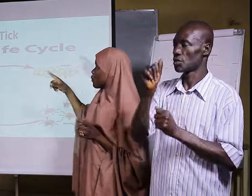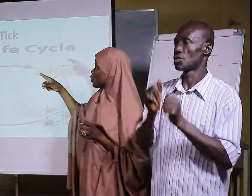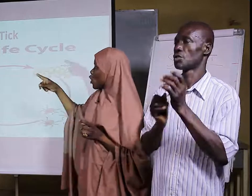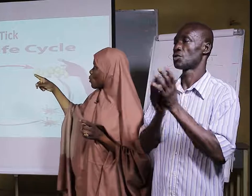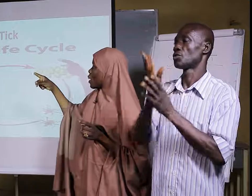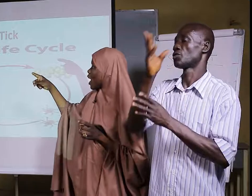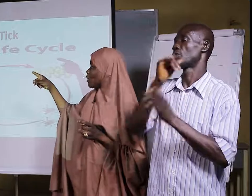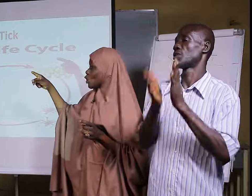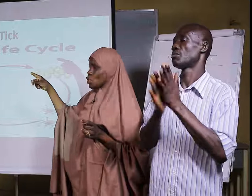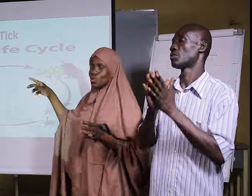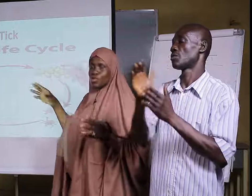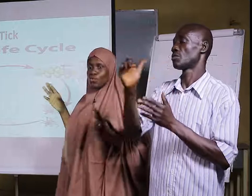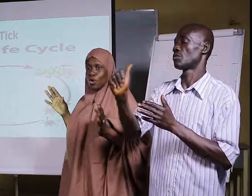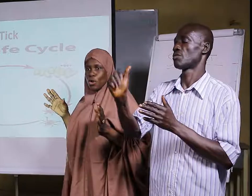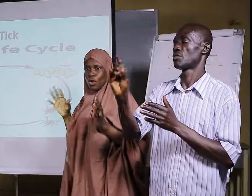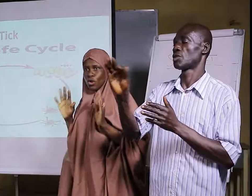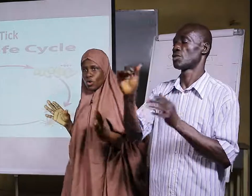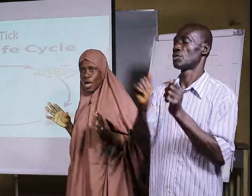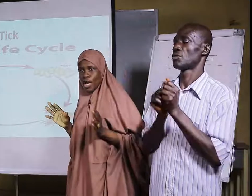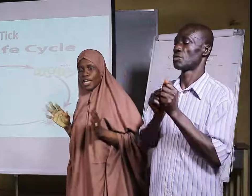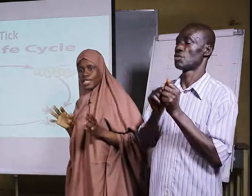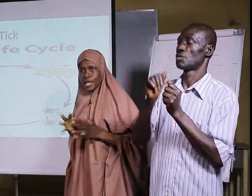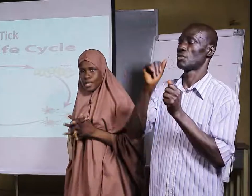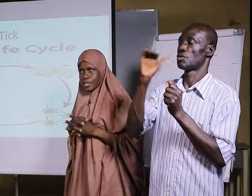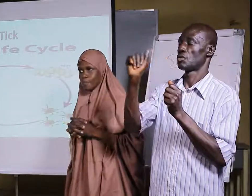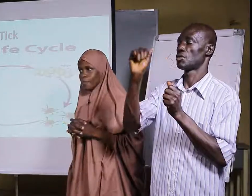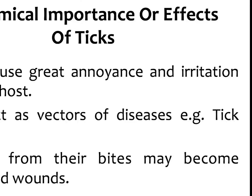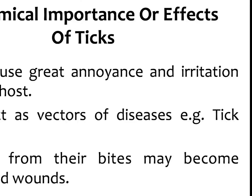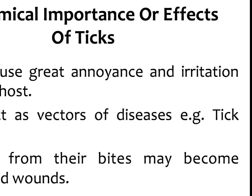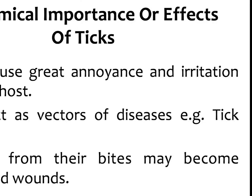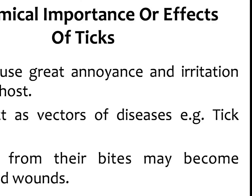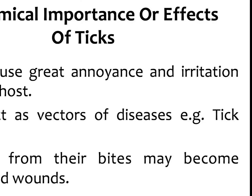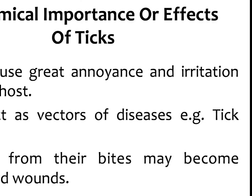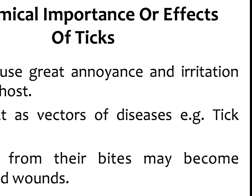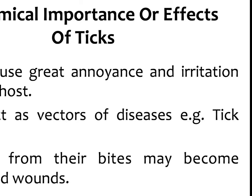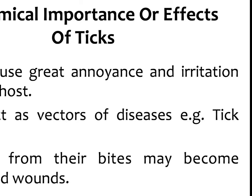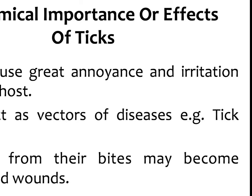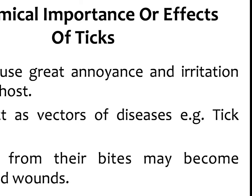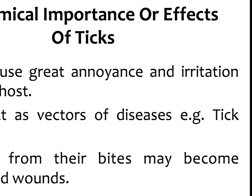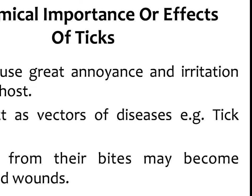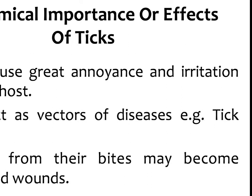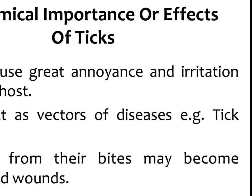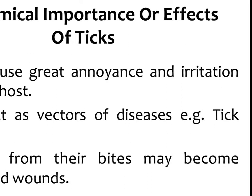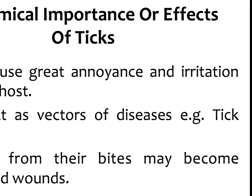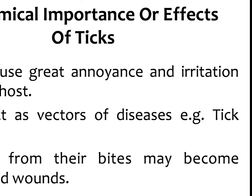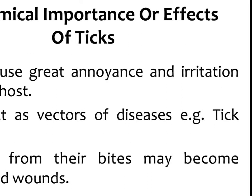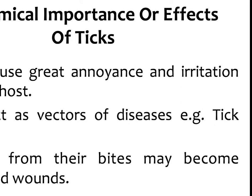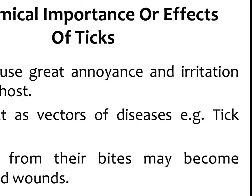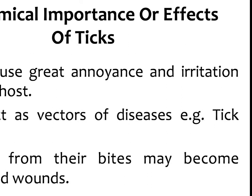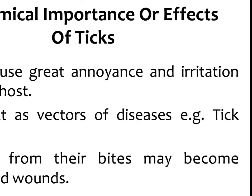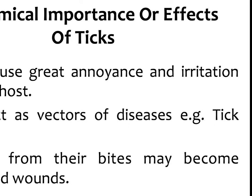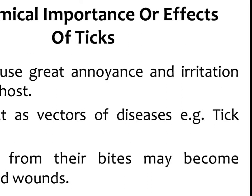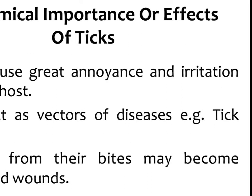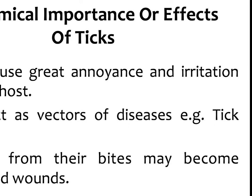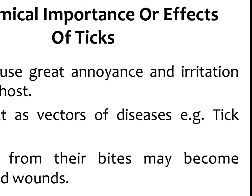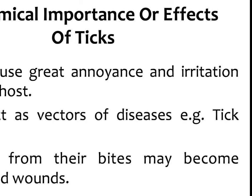what? And become adult with 8 legs. Now, let's look at the economical importance